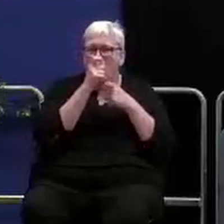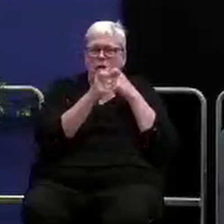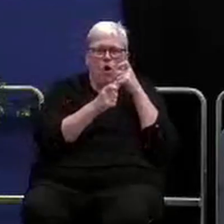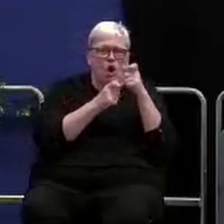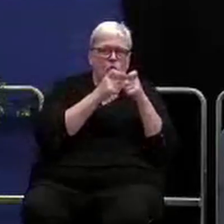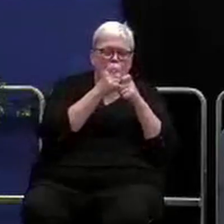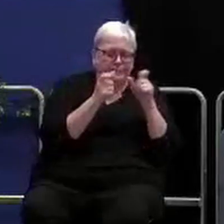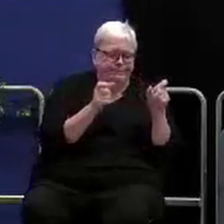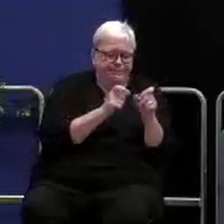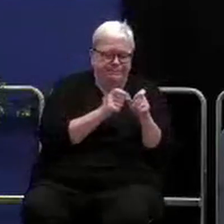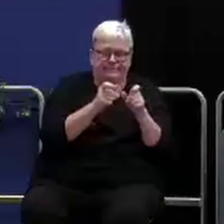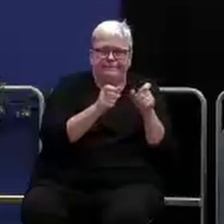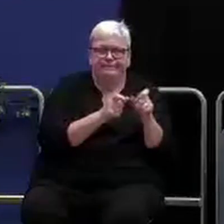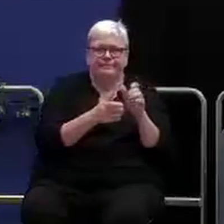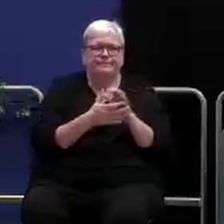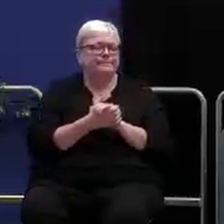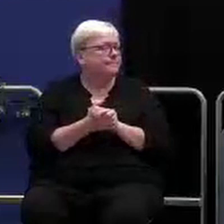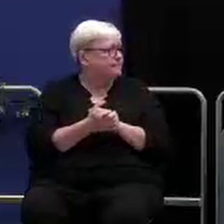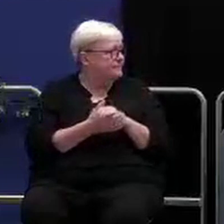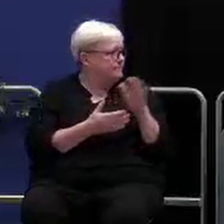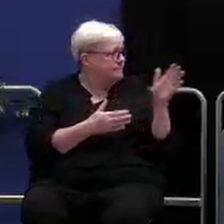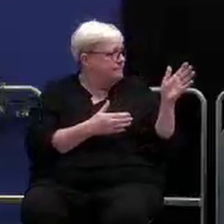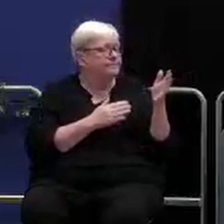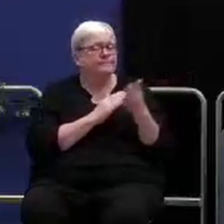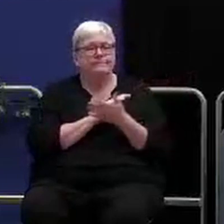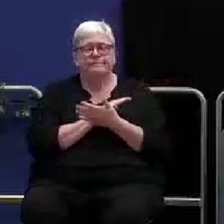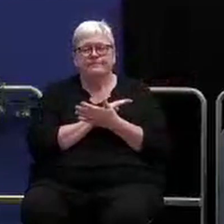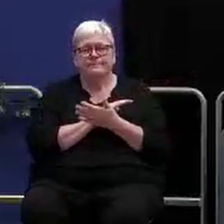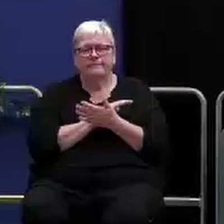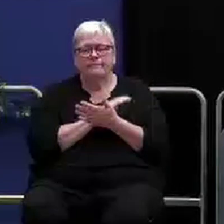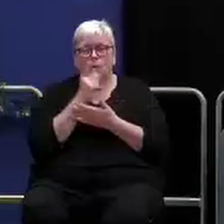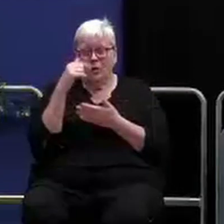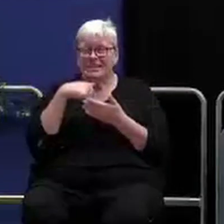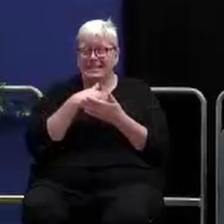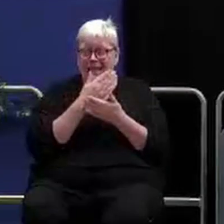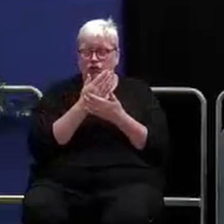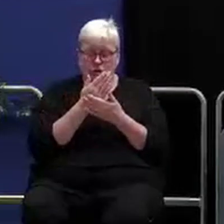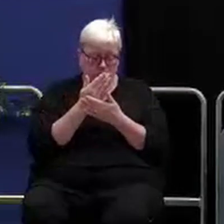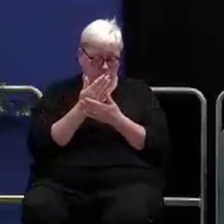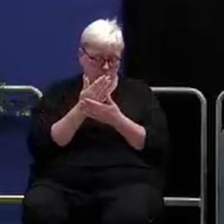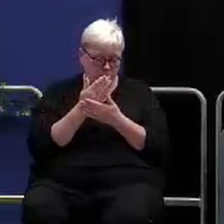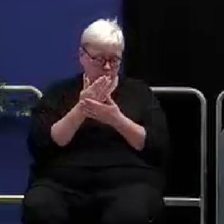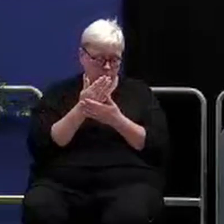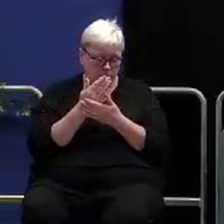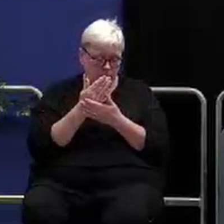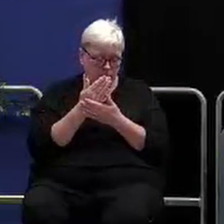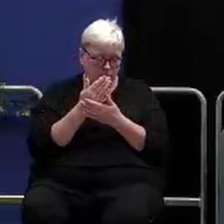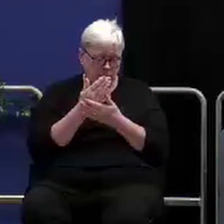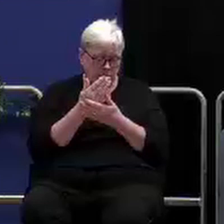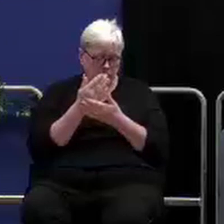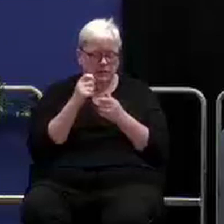slow word. I've got one section that's a very